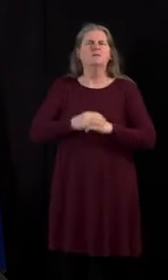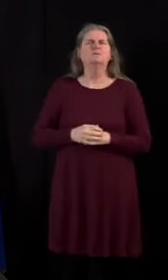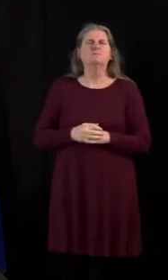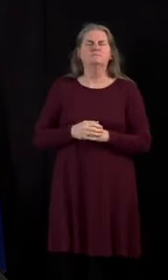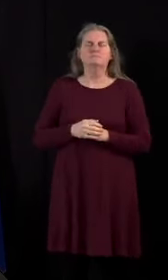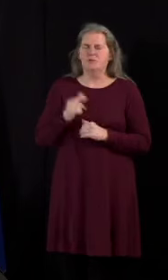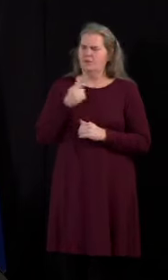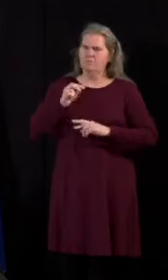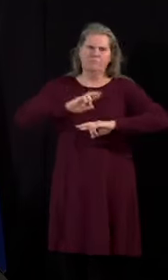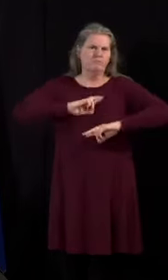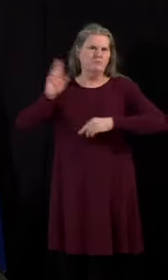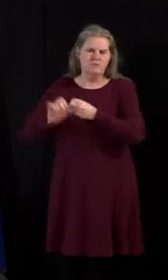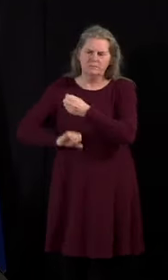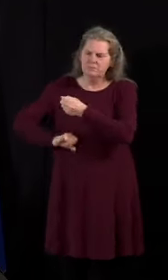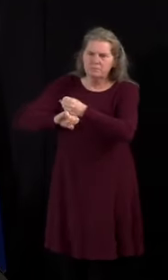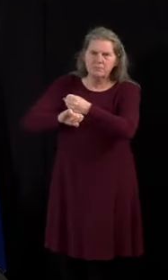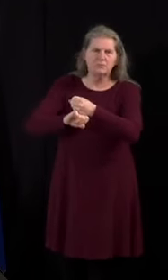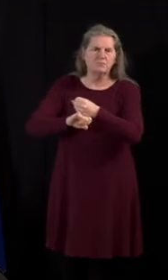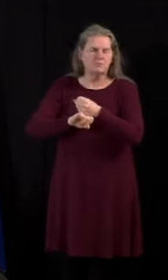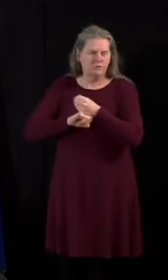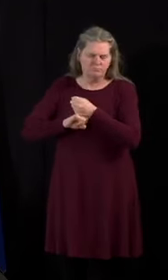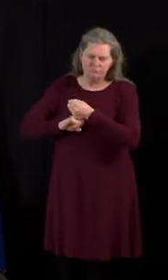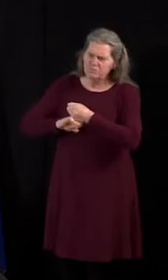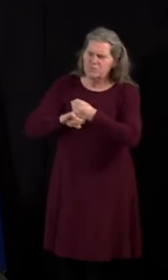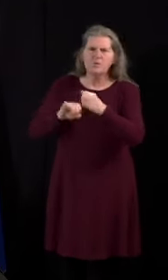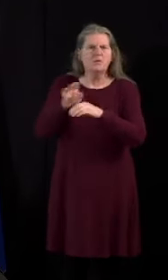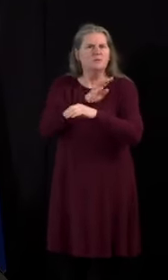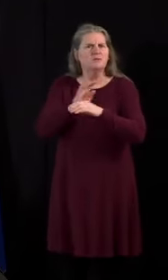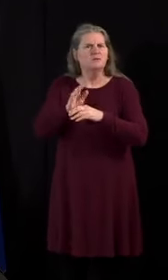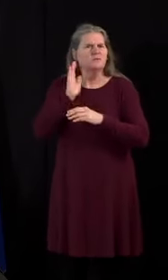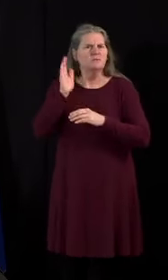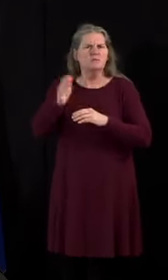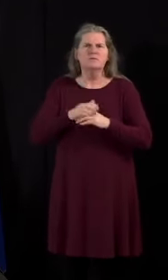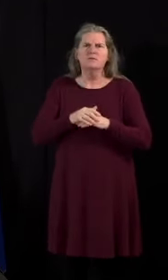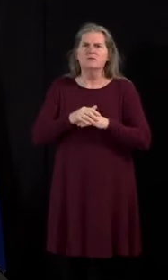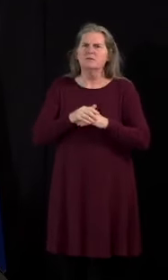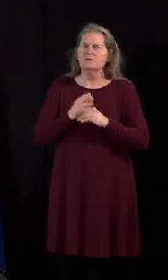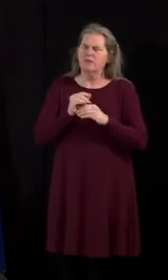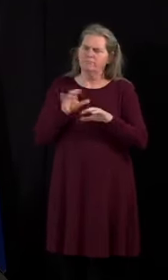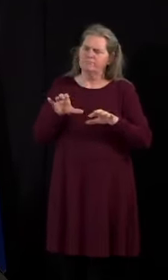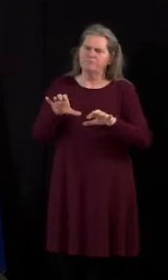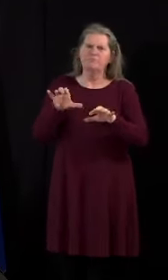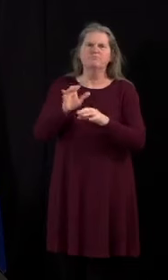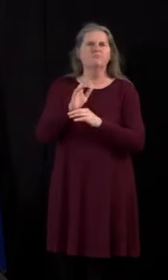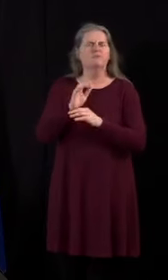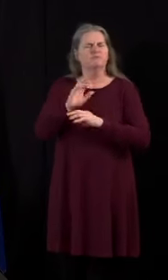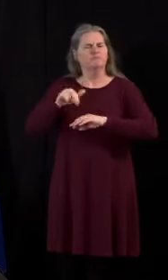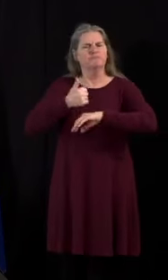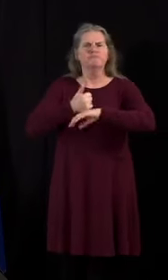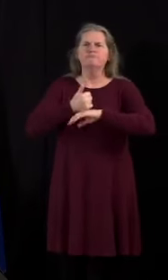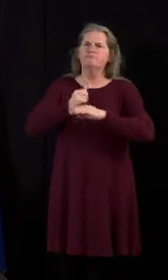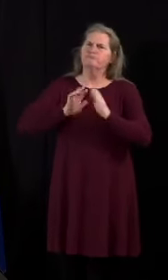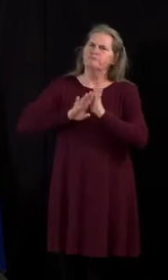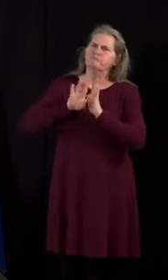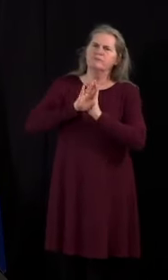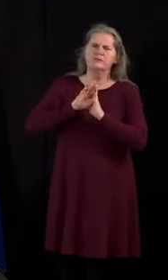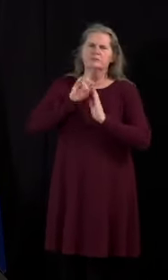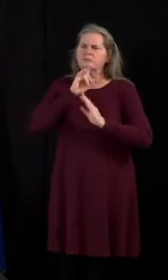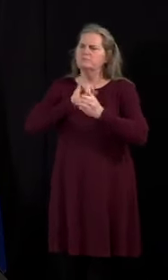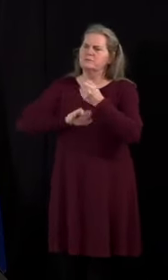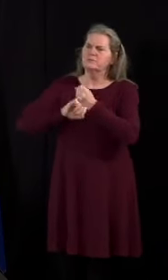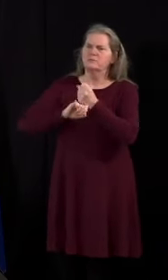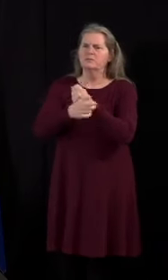Our government is here for you. We stand by our business community and are working incredibly hard to establish real